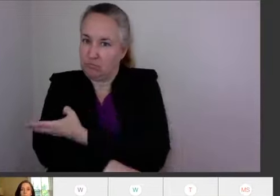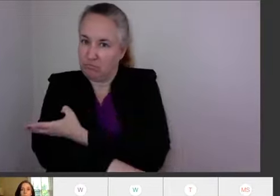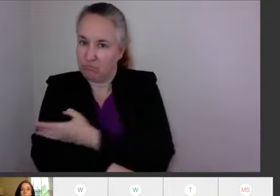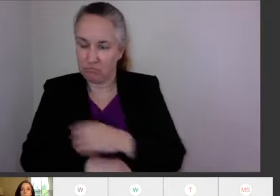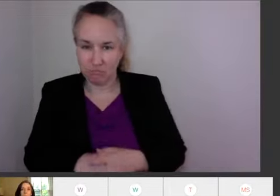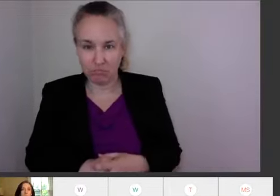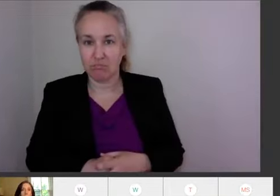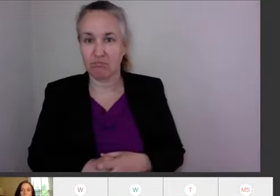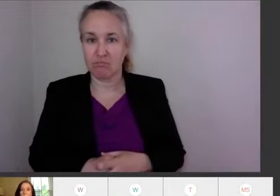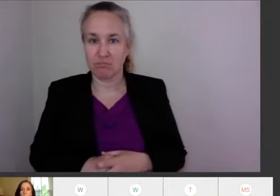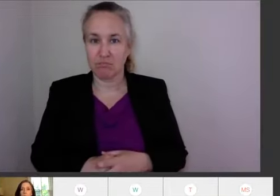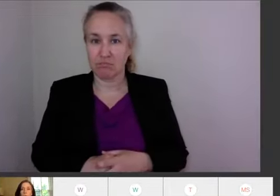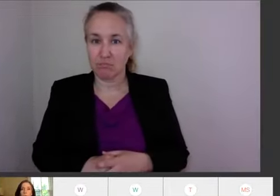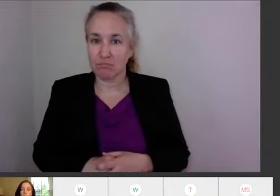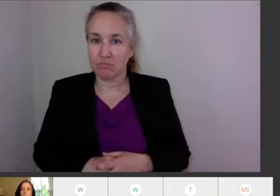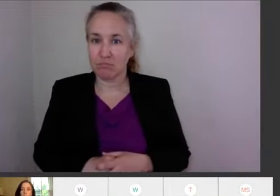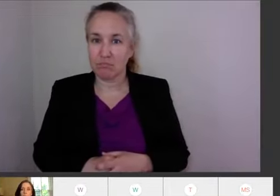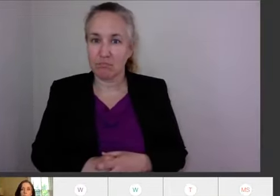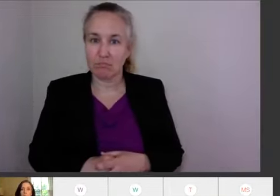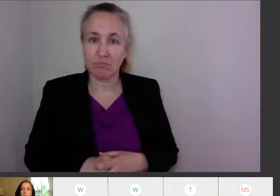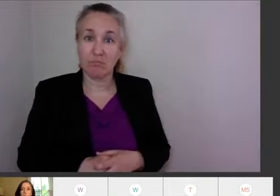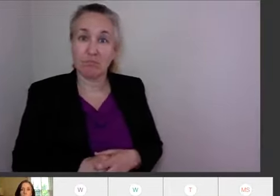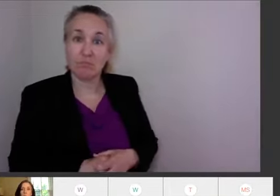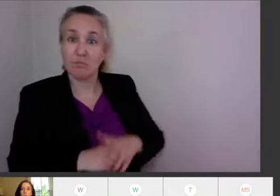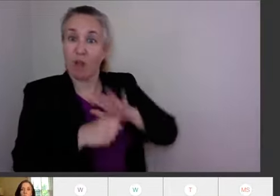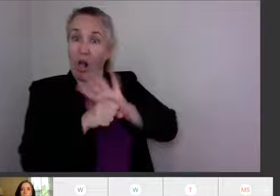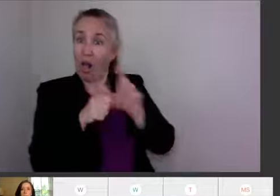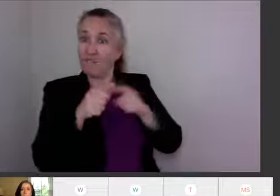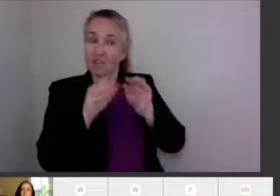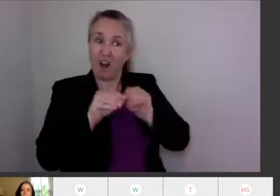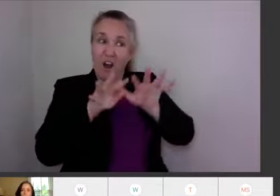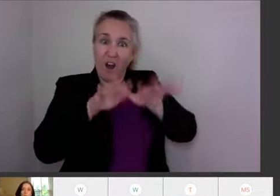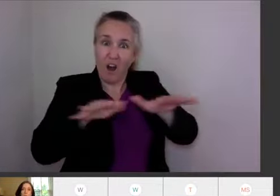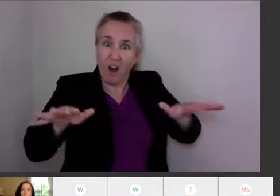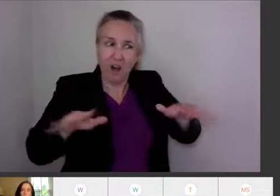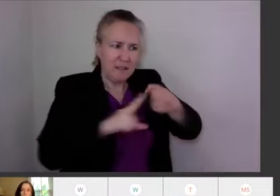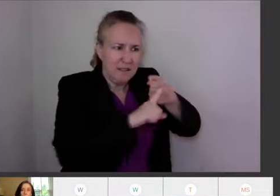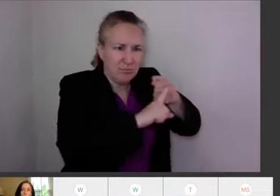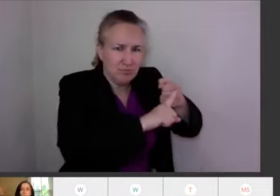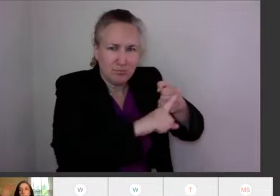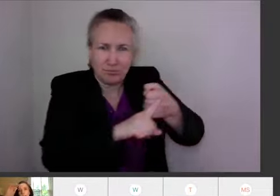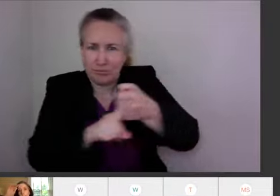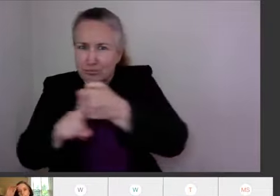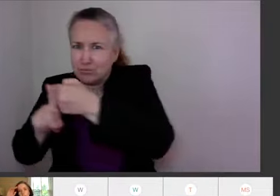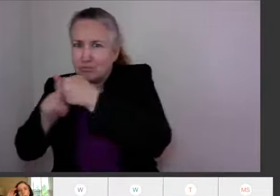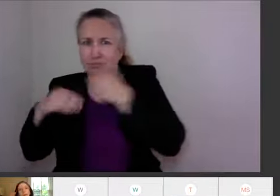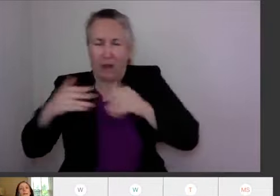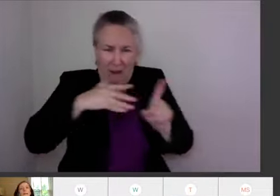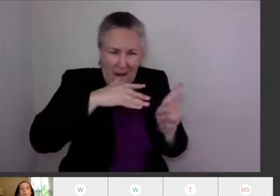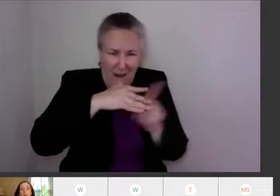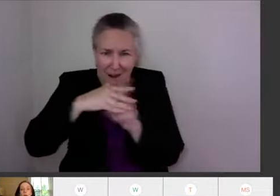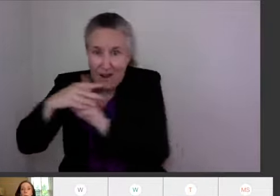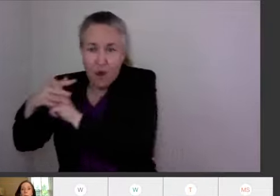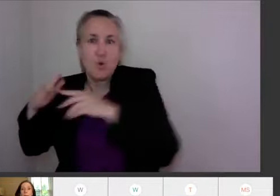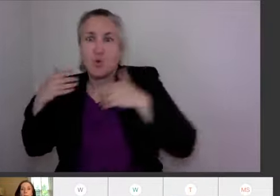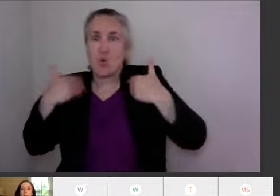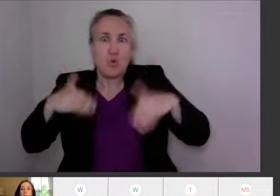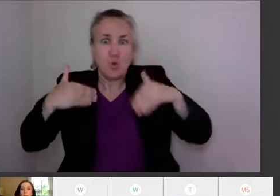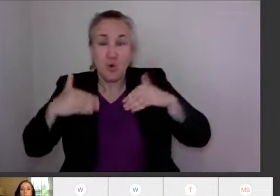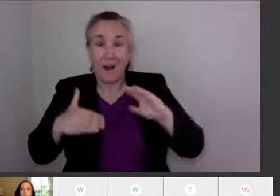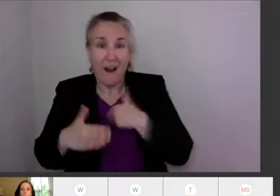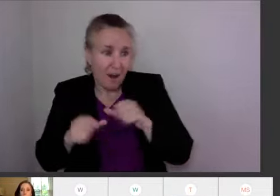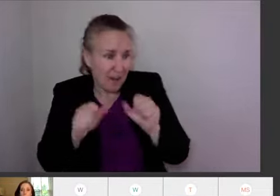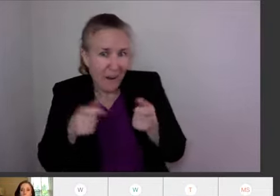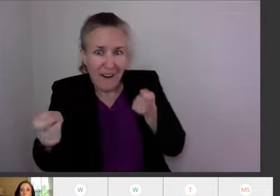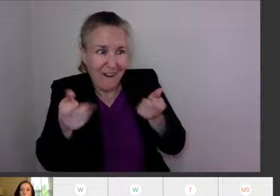We just got slammed in those early days, and very quickly with the acceleration of cases, it exceeded our capacity